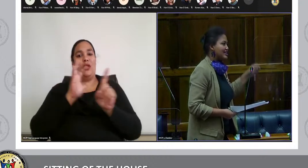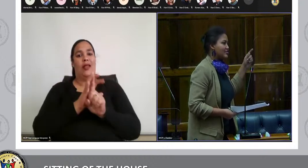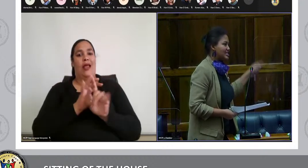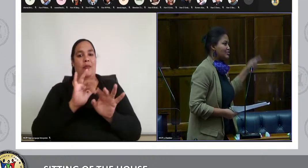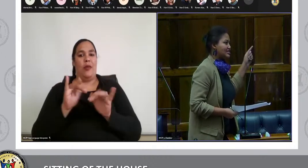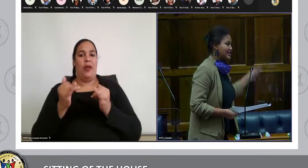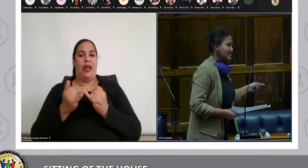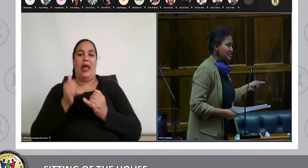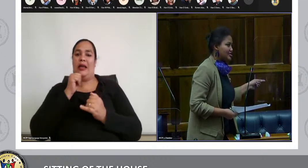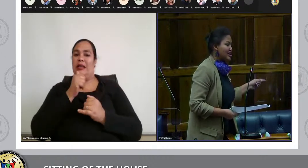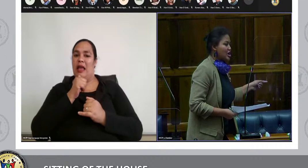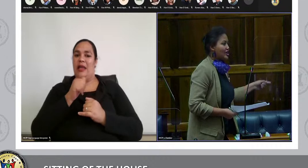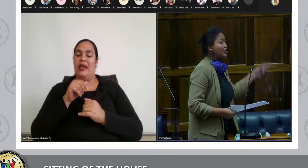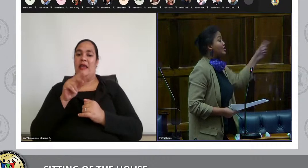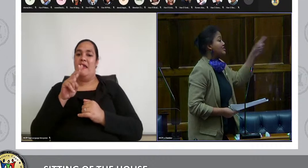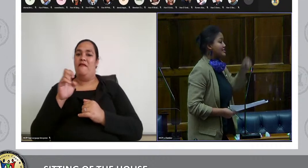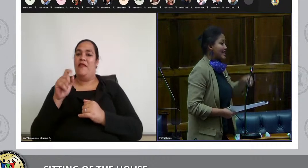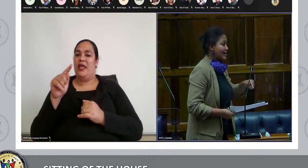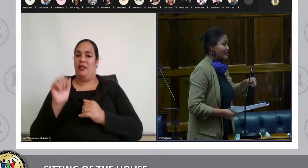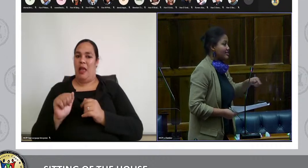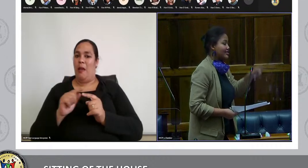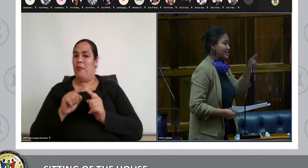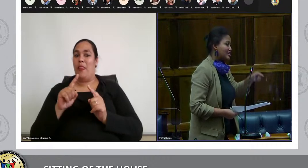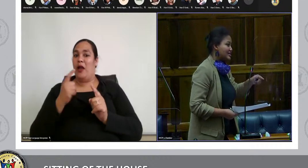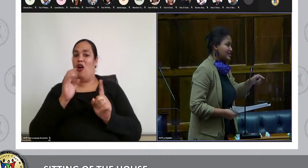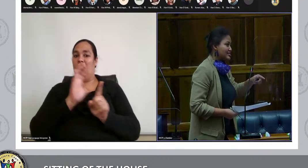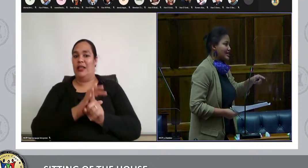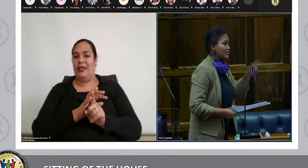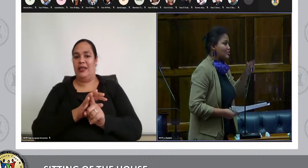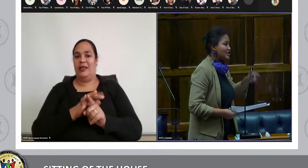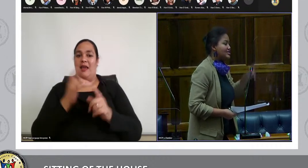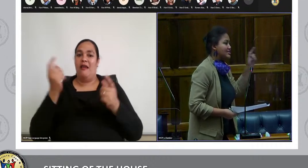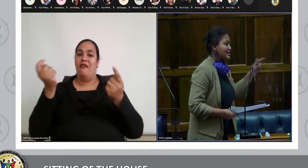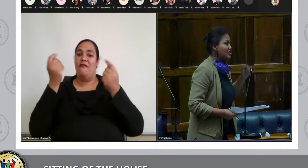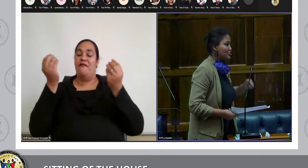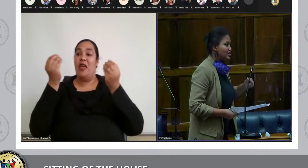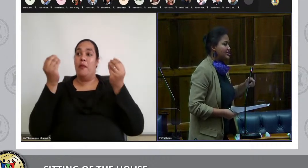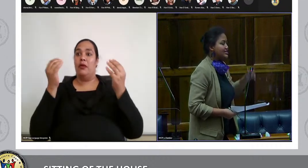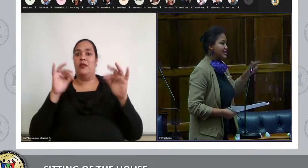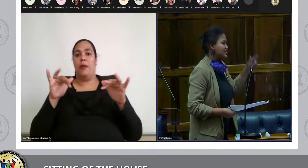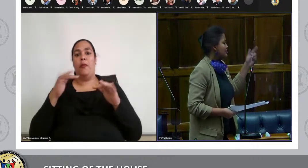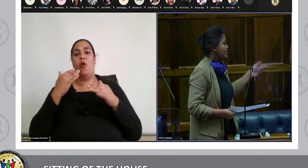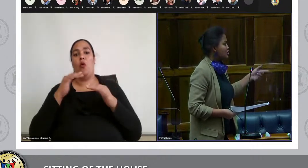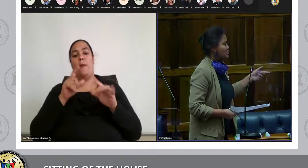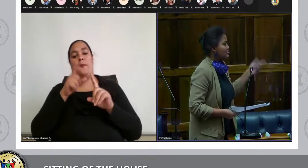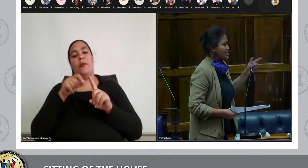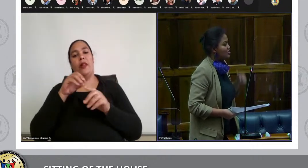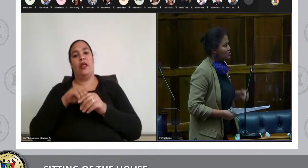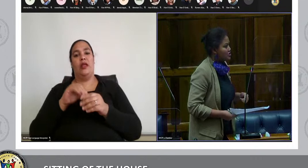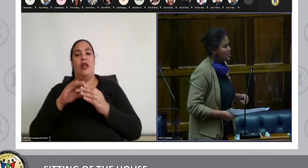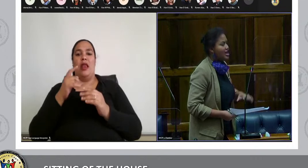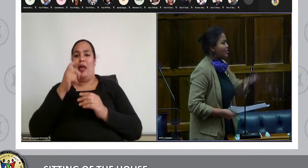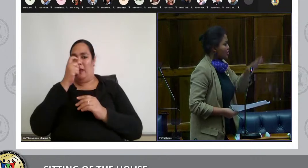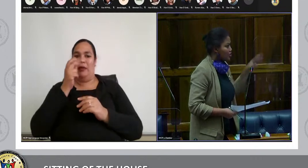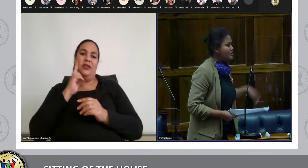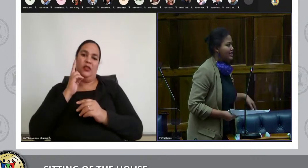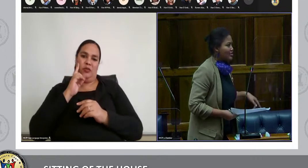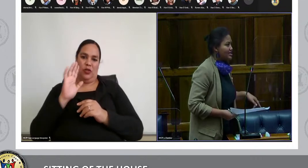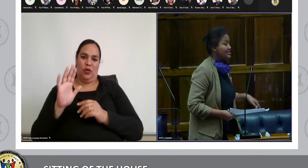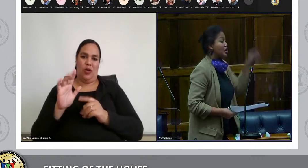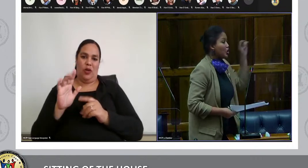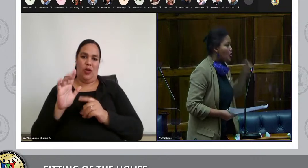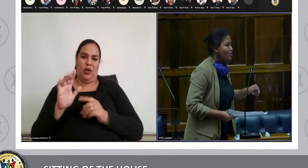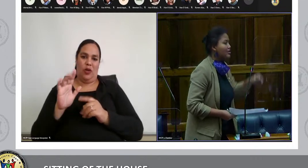such as Tannie Vita Besaidenout, but they won't attack celebrities and persons in our community such as Archbishop Desmond Tutu. And they're